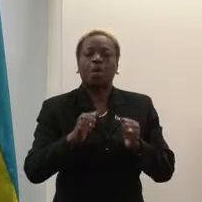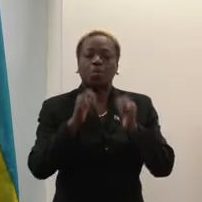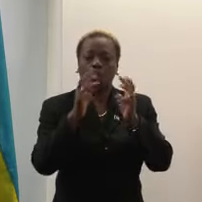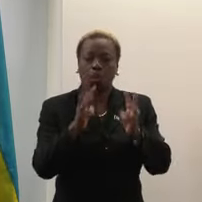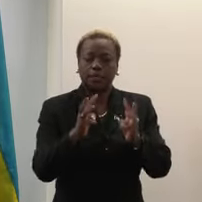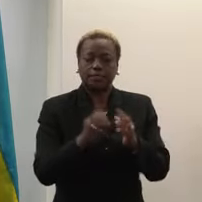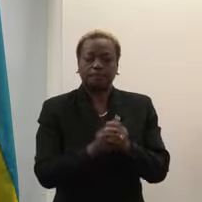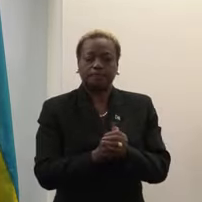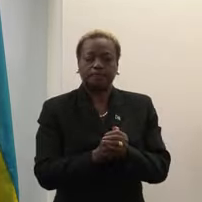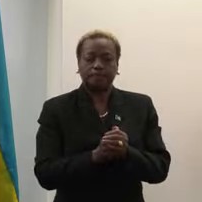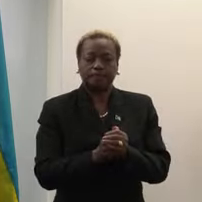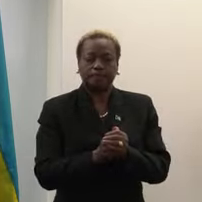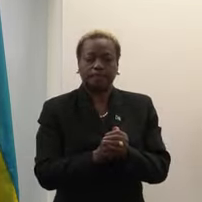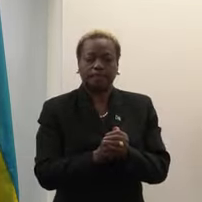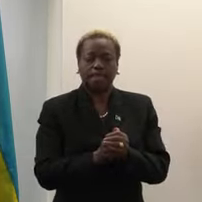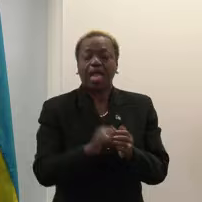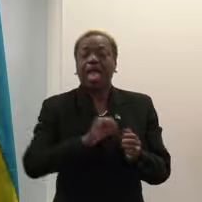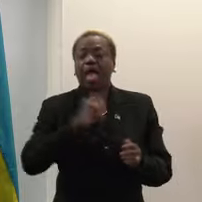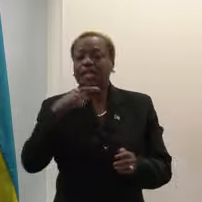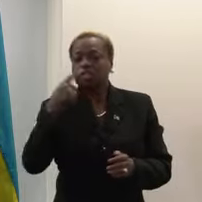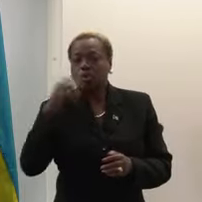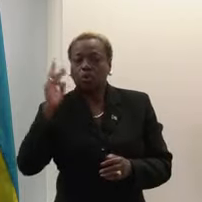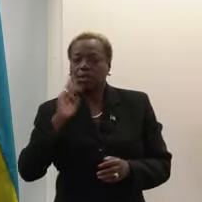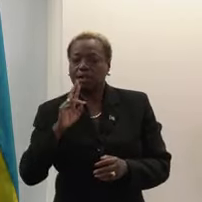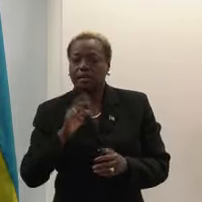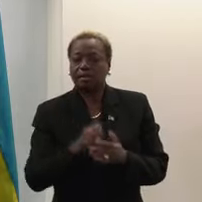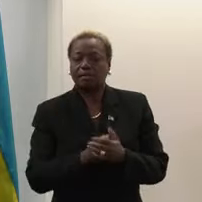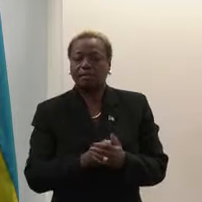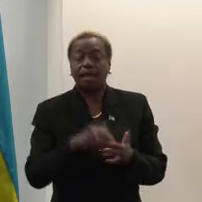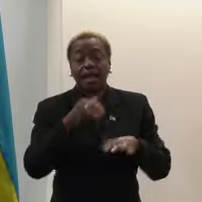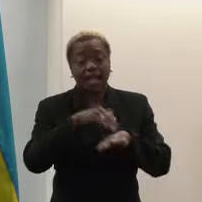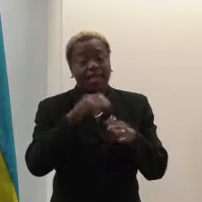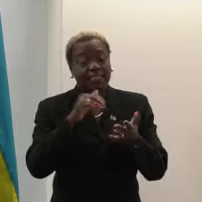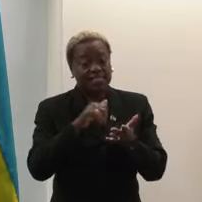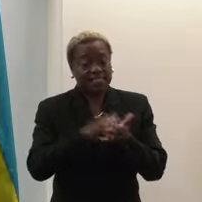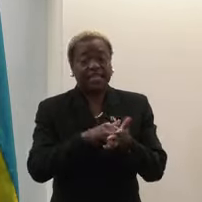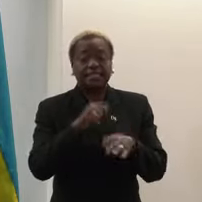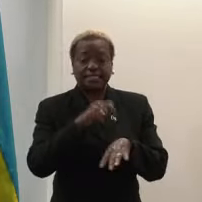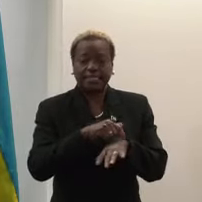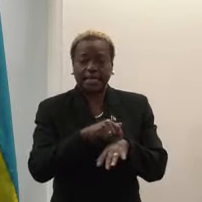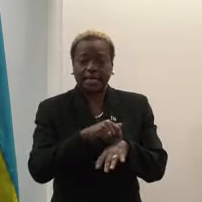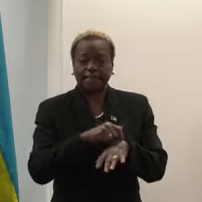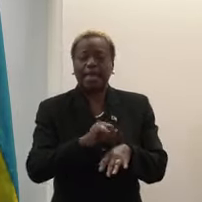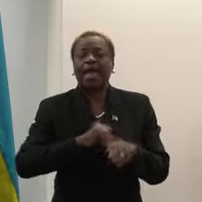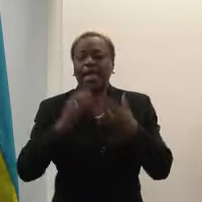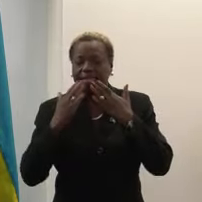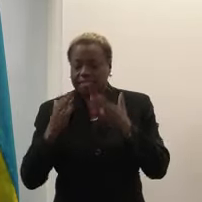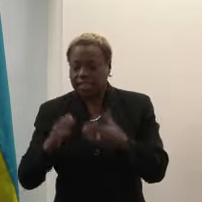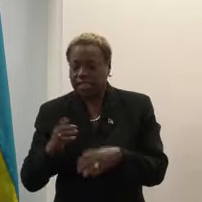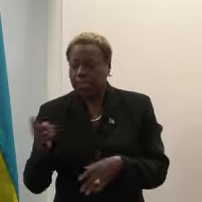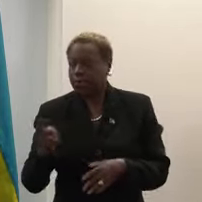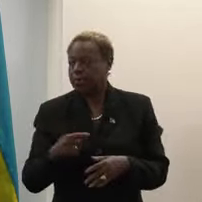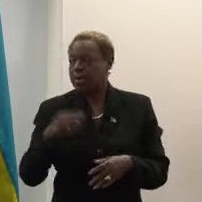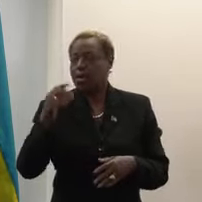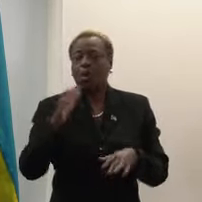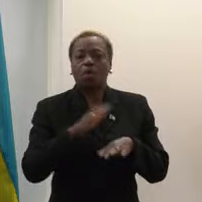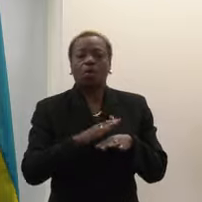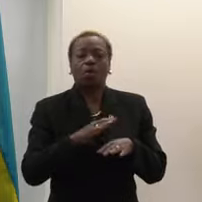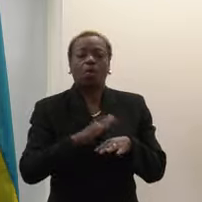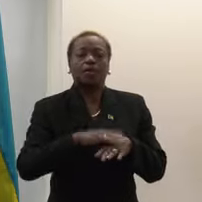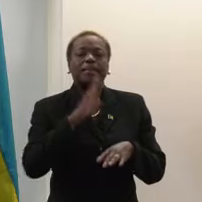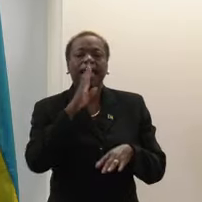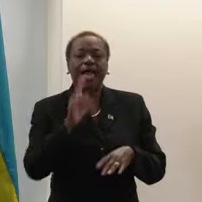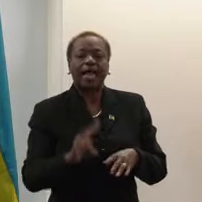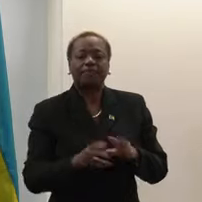award. I told her at that time, I thank you on behalf of the